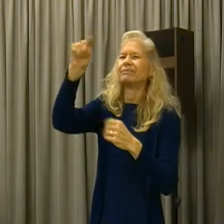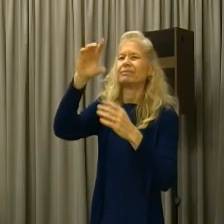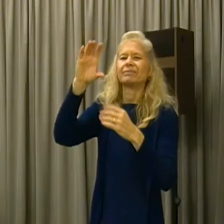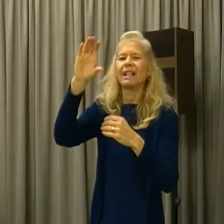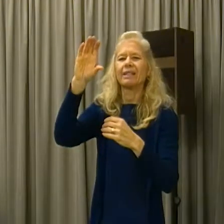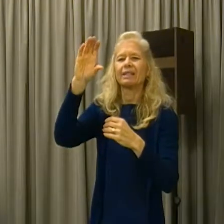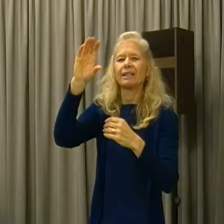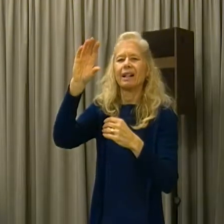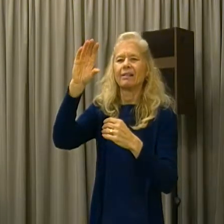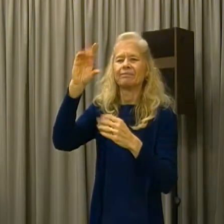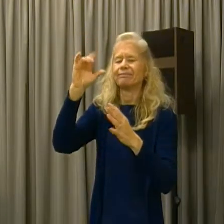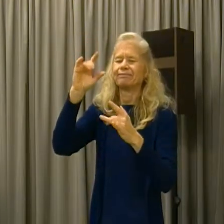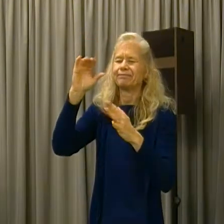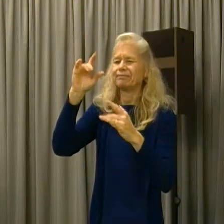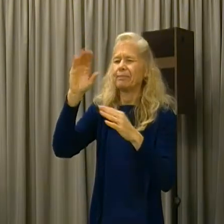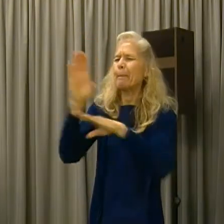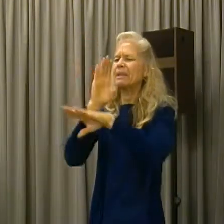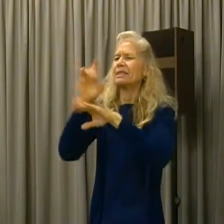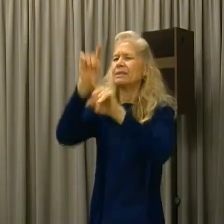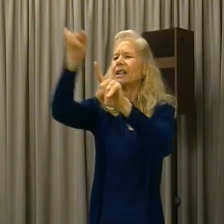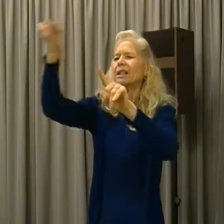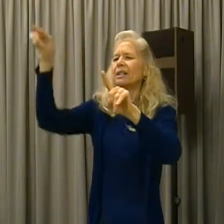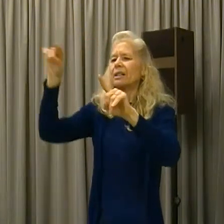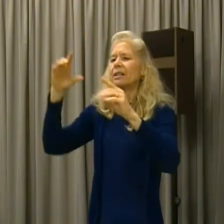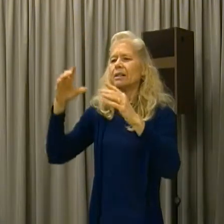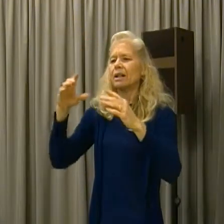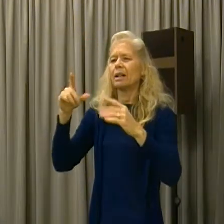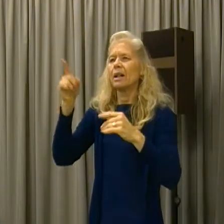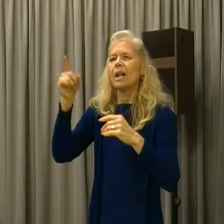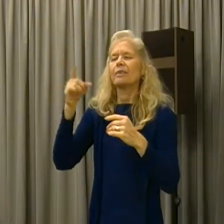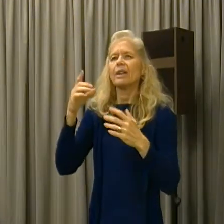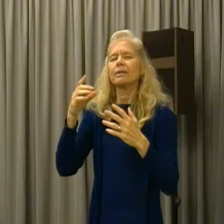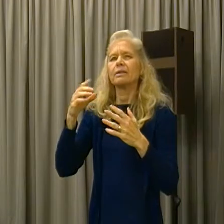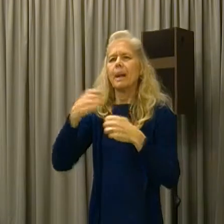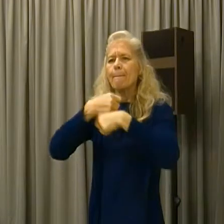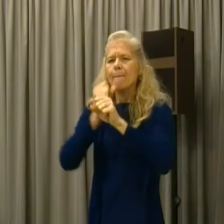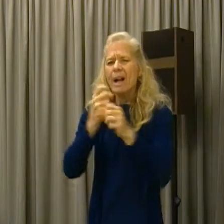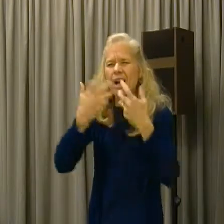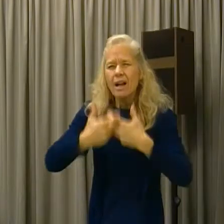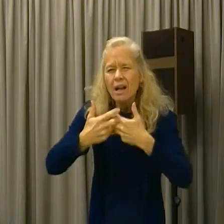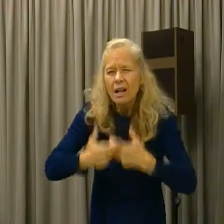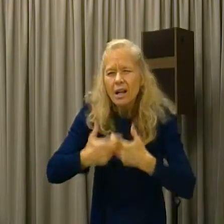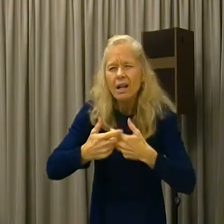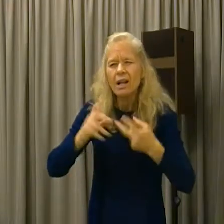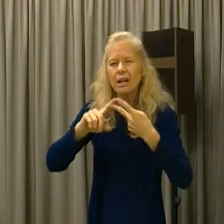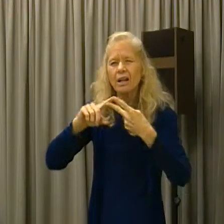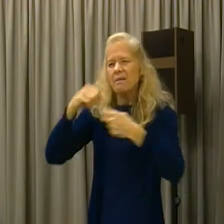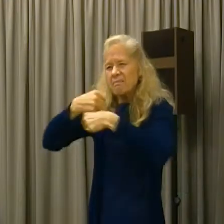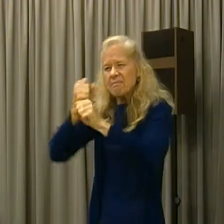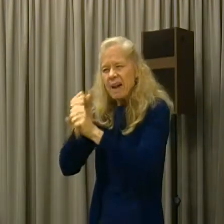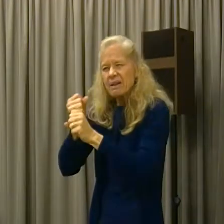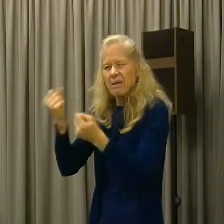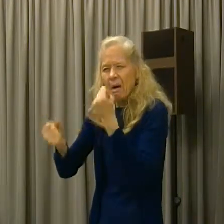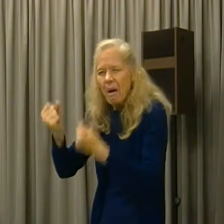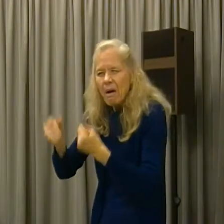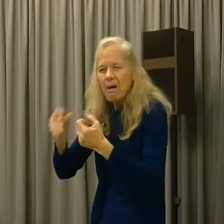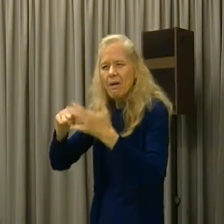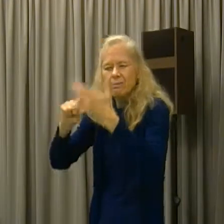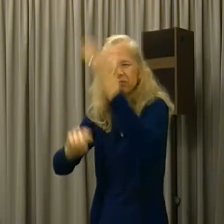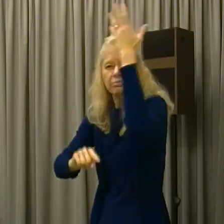Parts have to meet a certain criteria. For the dentist and some of his the consulting that he does, and he looks at some of